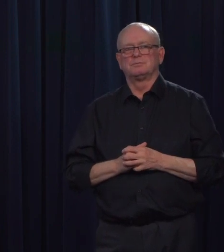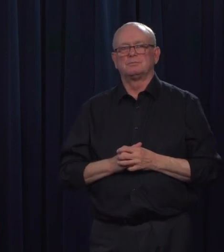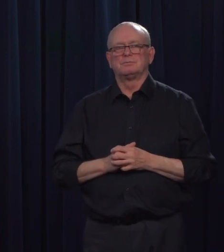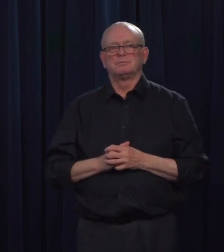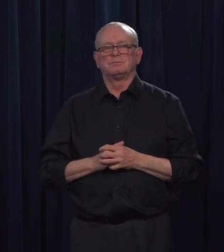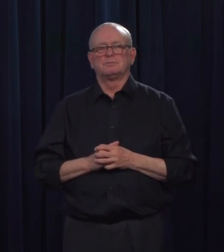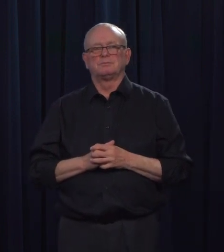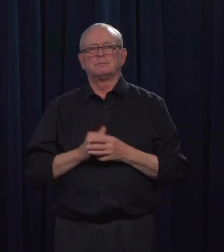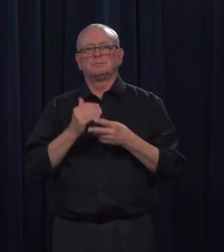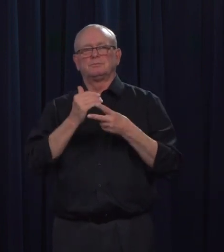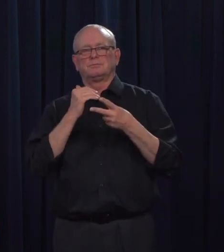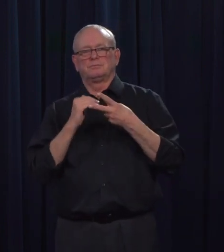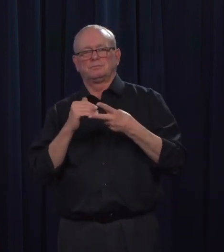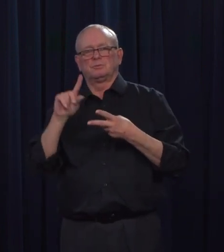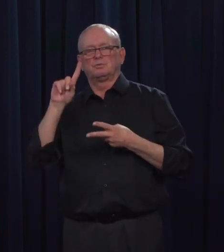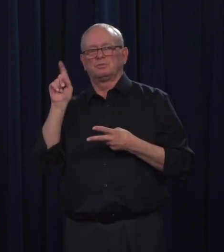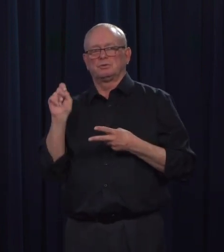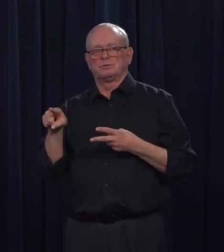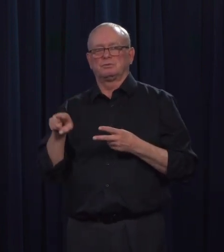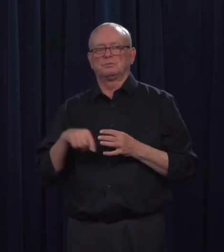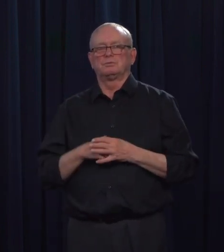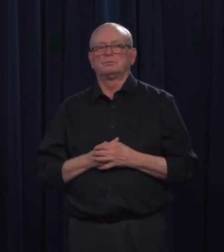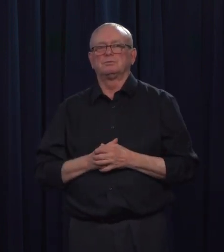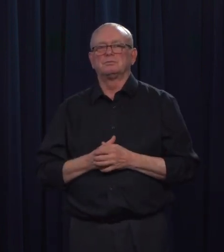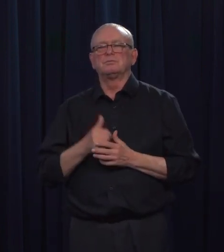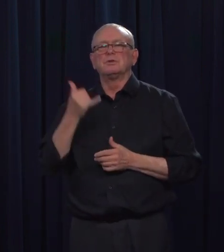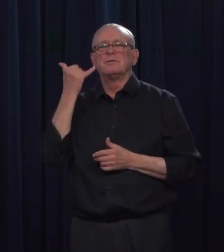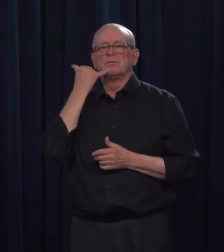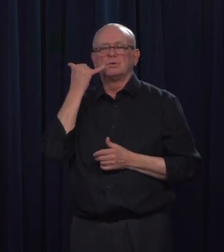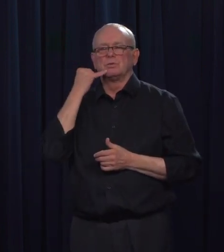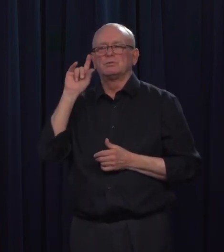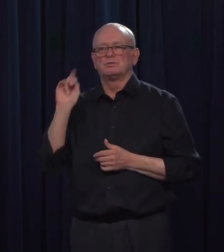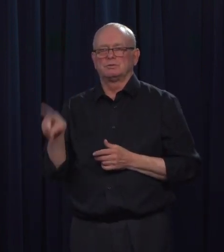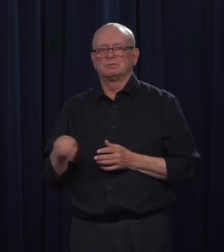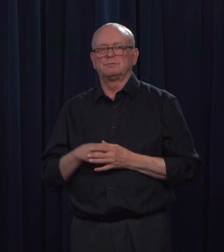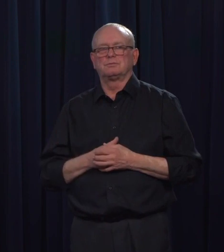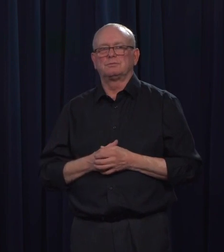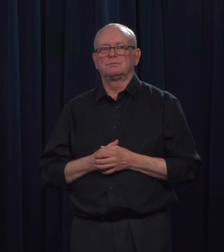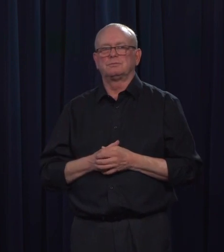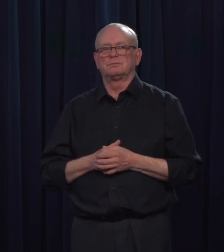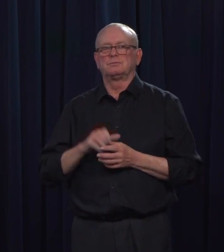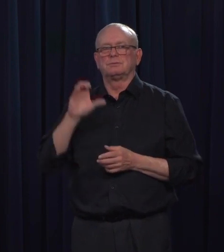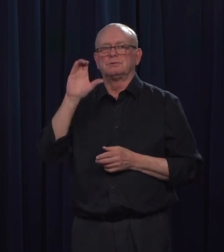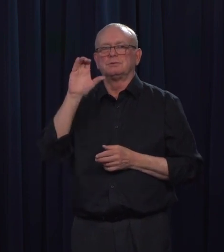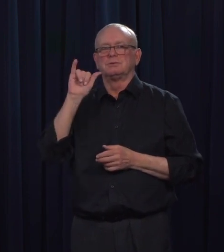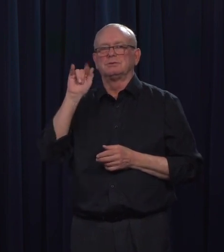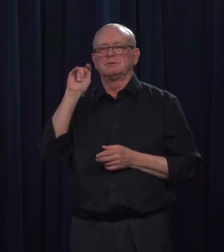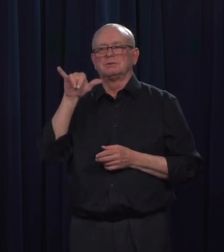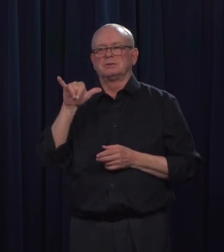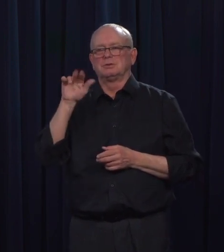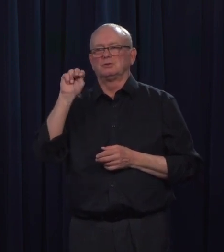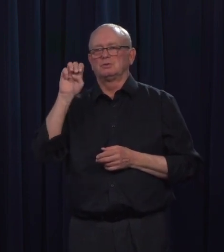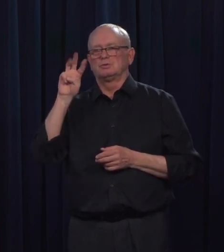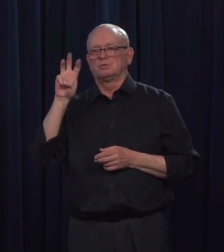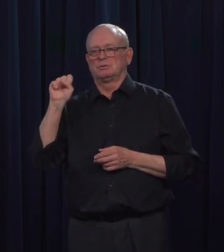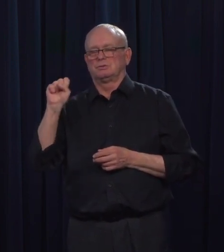question is Sarolta Sasqui with City News. Go ahead, please. Close, Sarolta